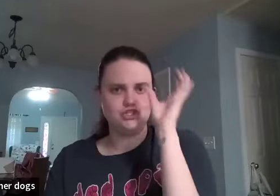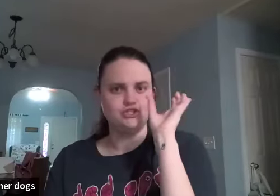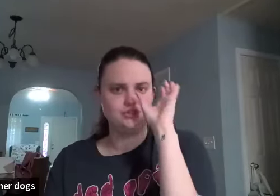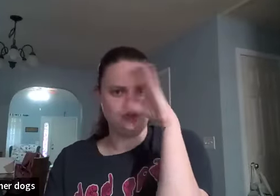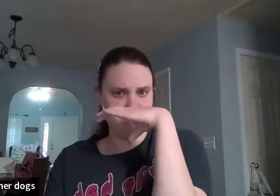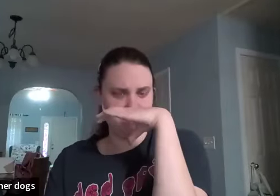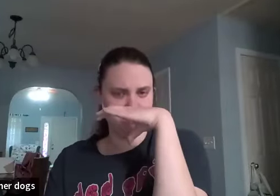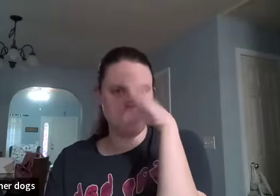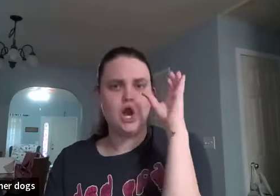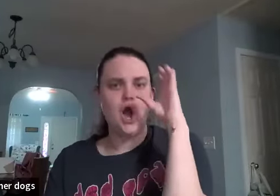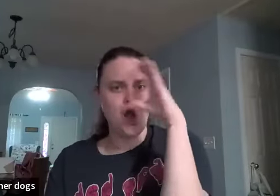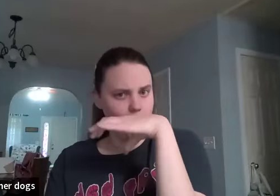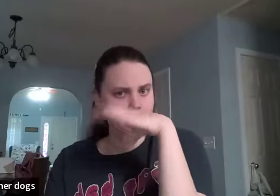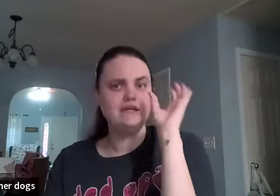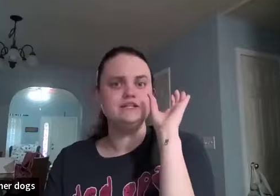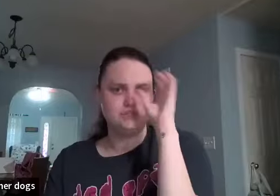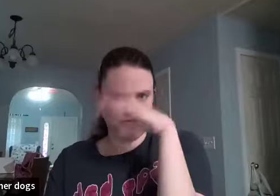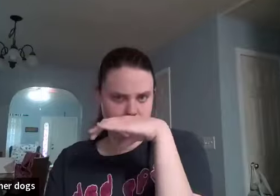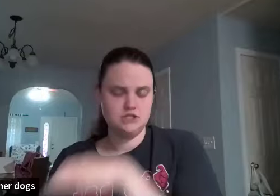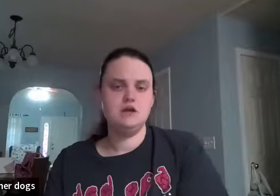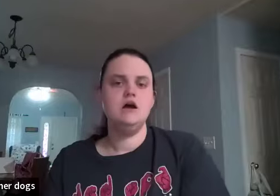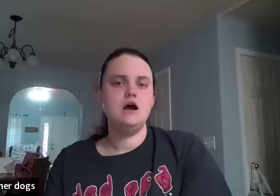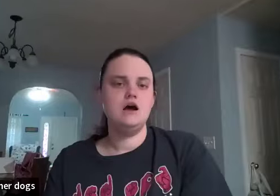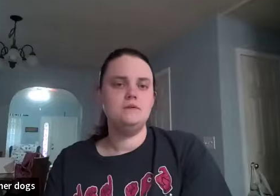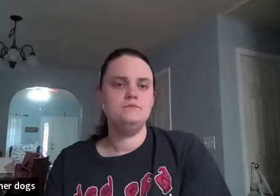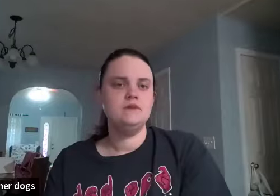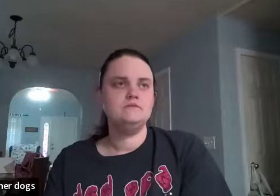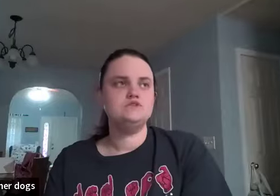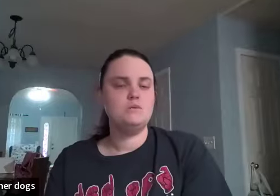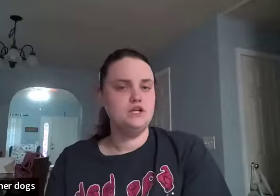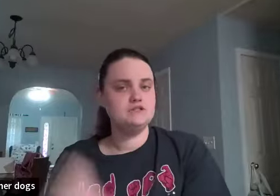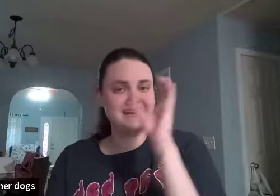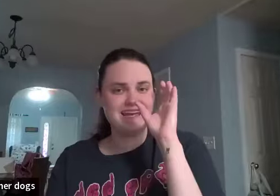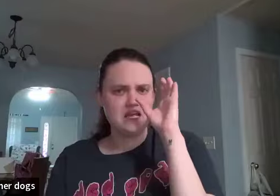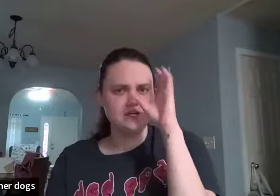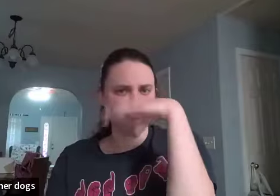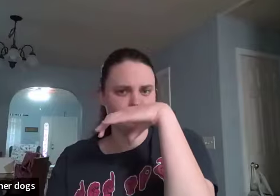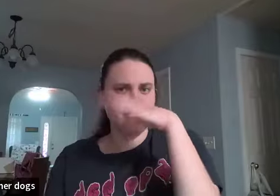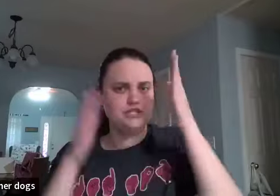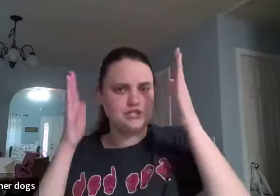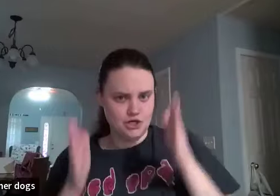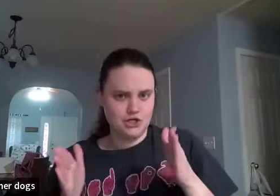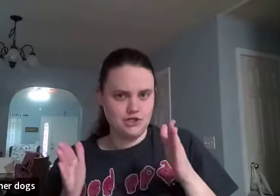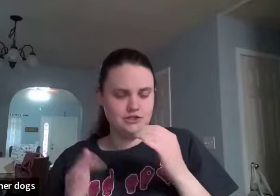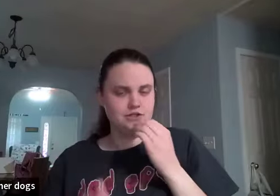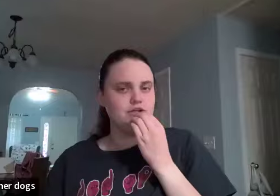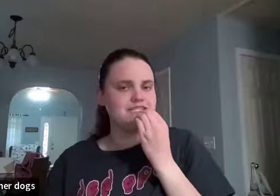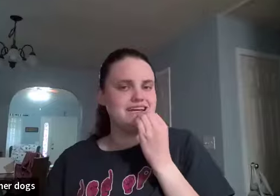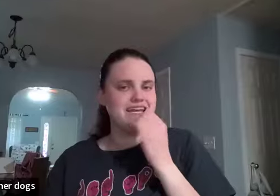strange, strange, odd, strange. Um, so when you're saying stranger, you're saying